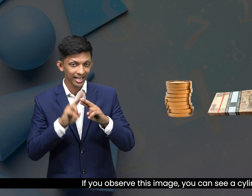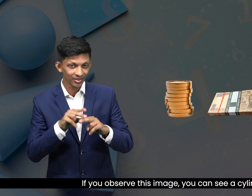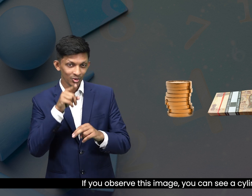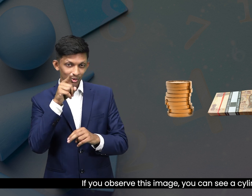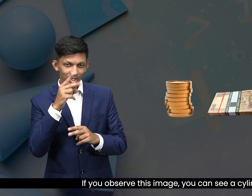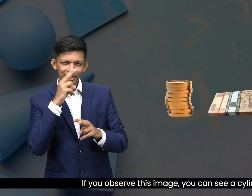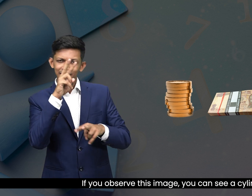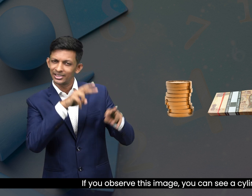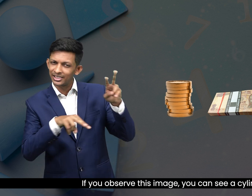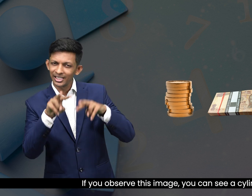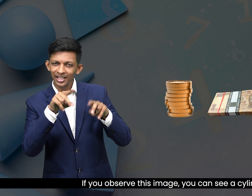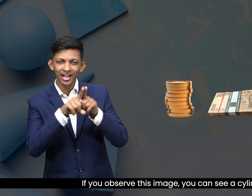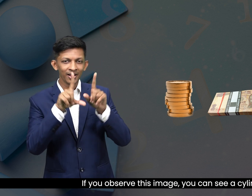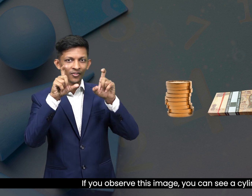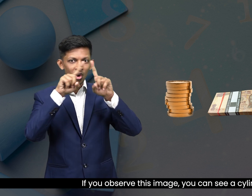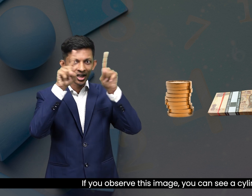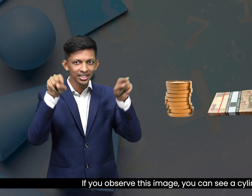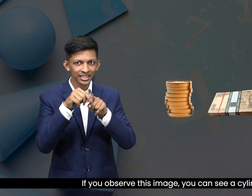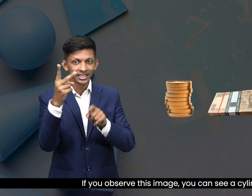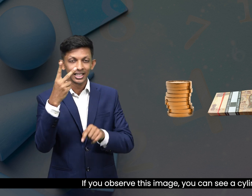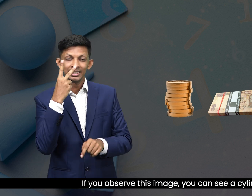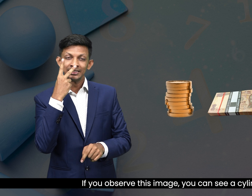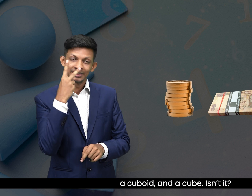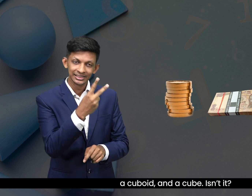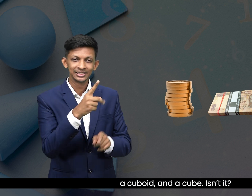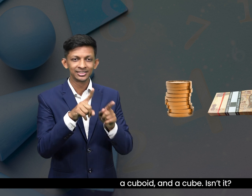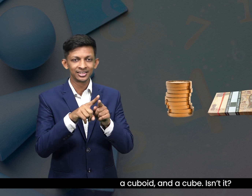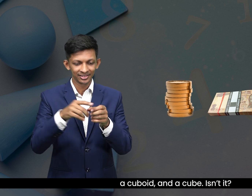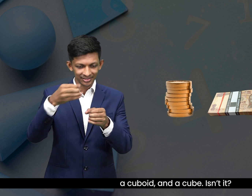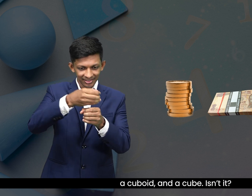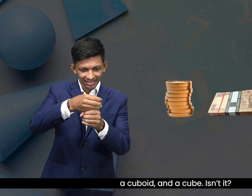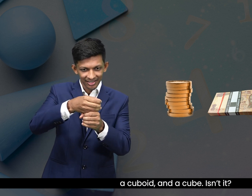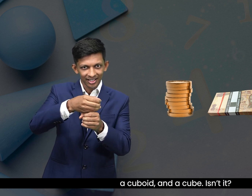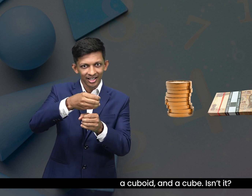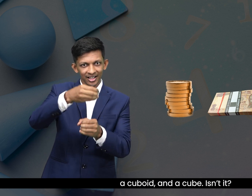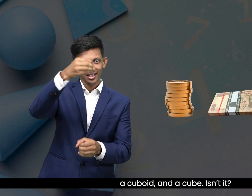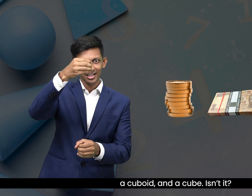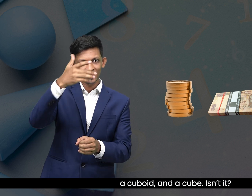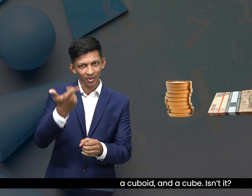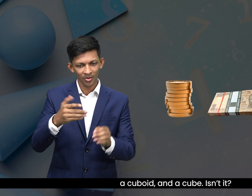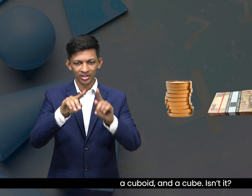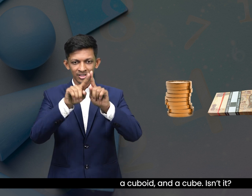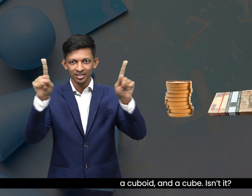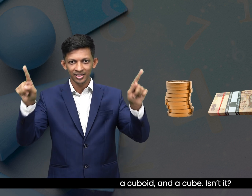If you observe this image, you can see a cylinder, a cuboid and a cube, isn't it?